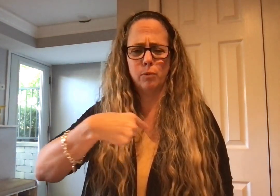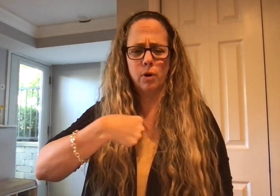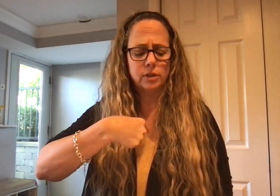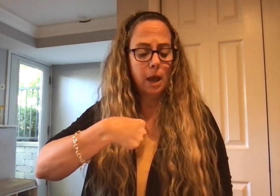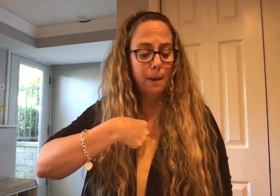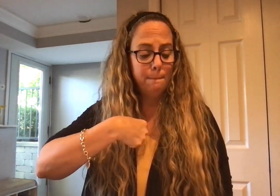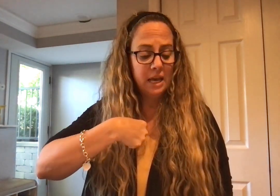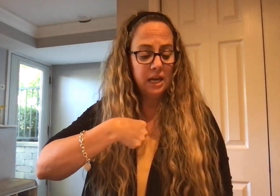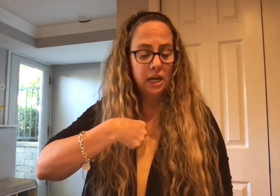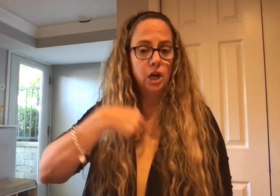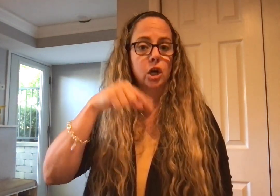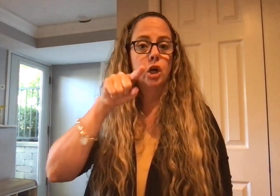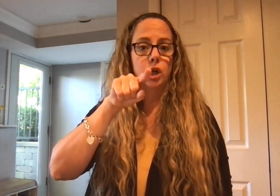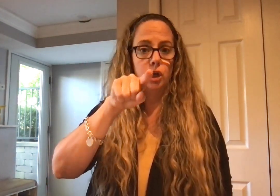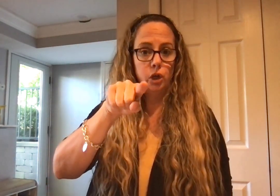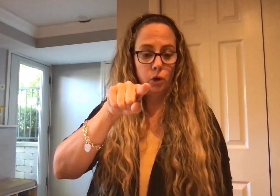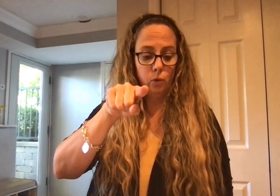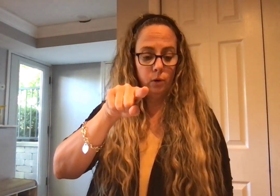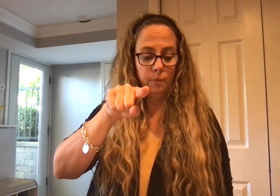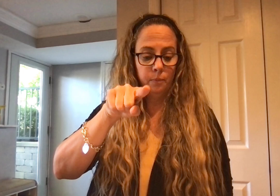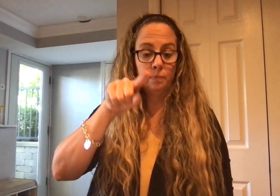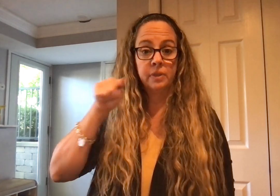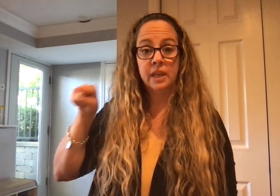pronouns. Me, you,